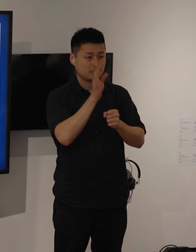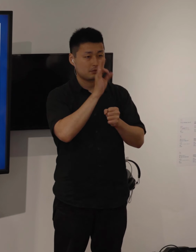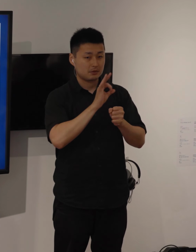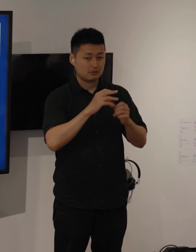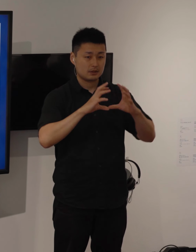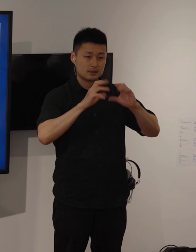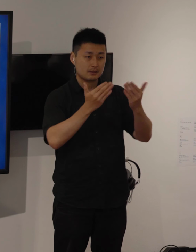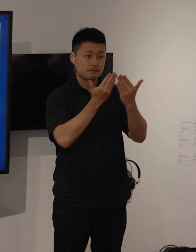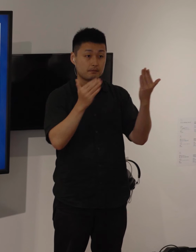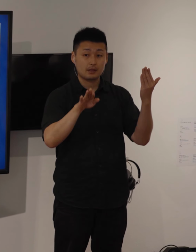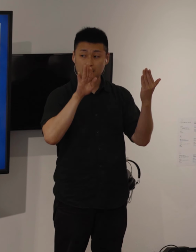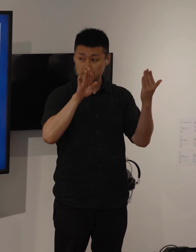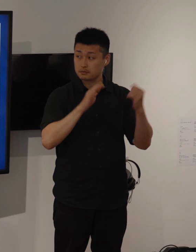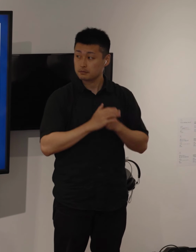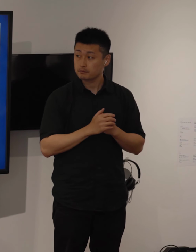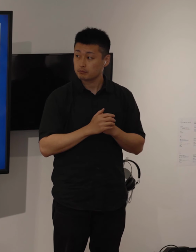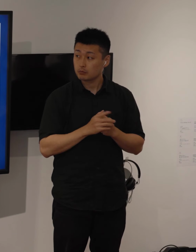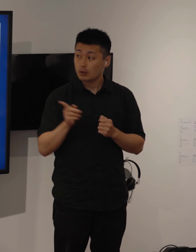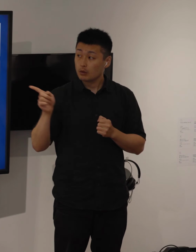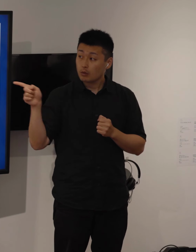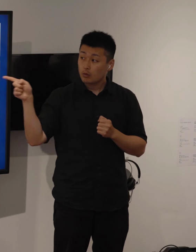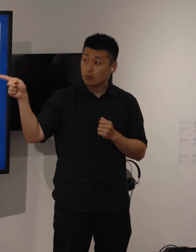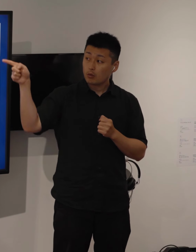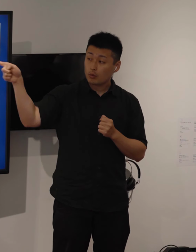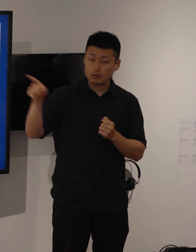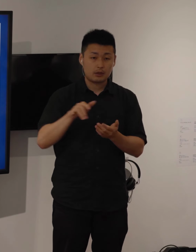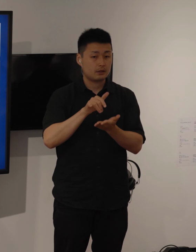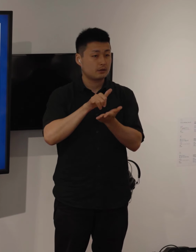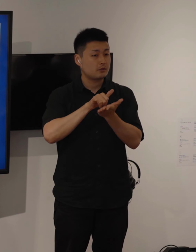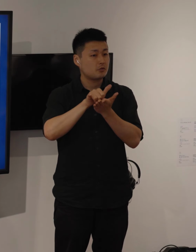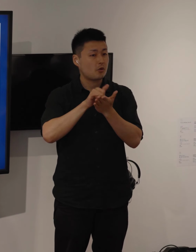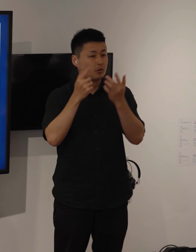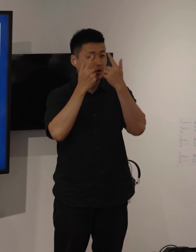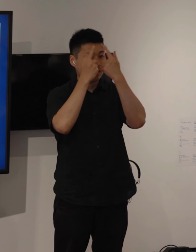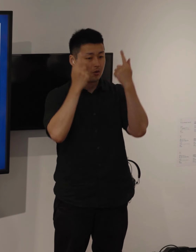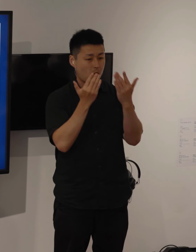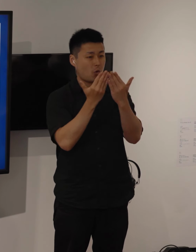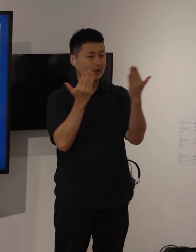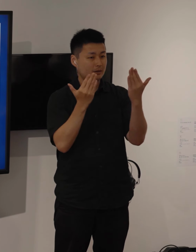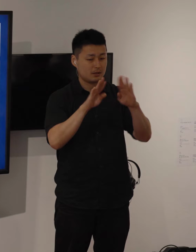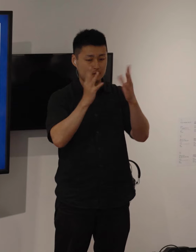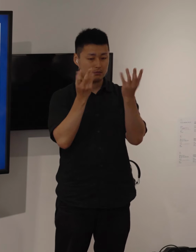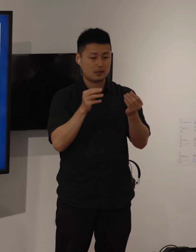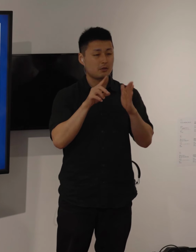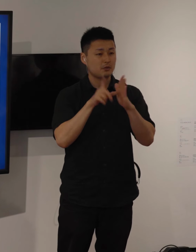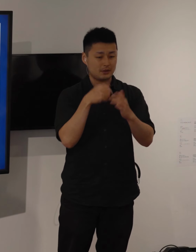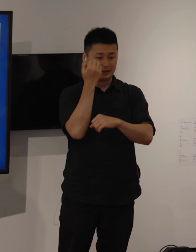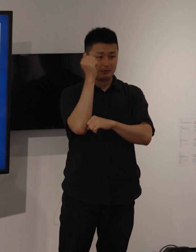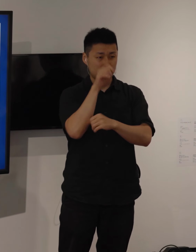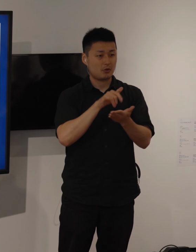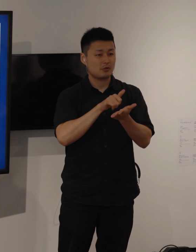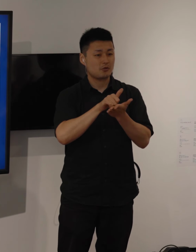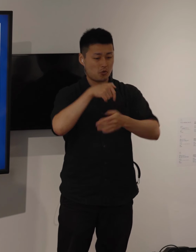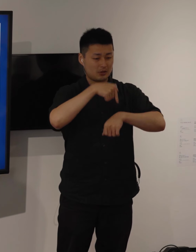years ago, which got rave reviews in the New York Times. He's just had a museum touring show in America, and